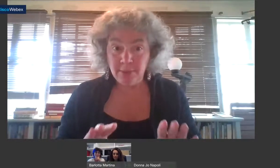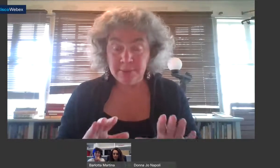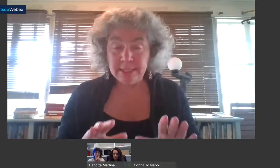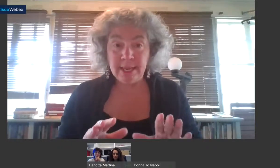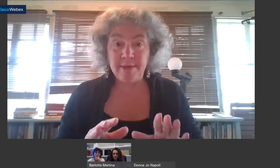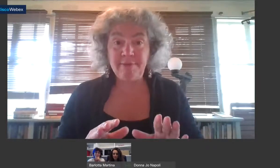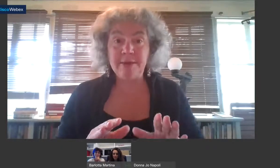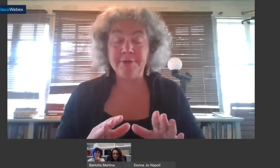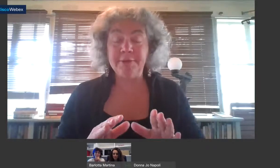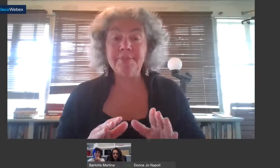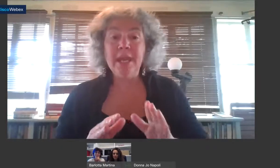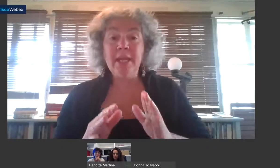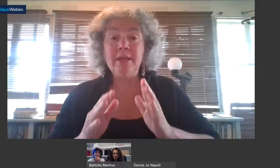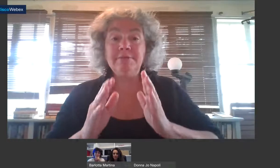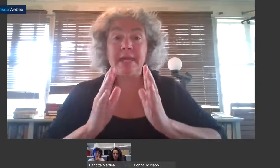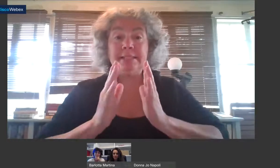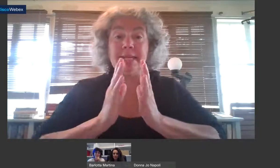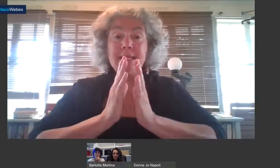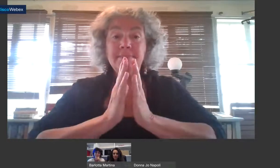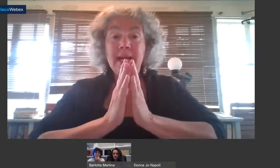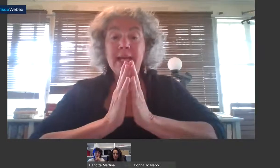only kind of effort. If I take my